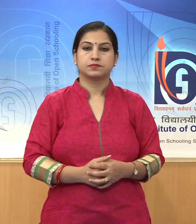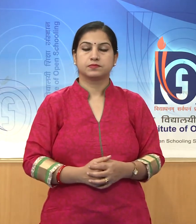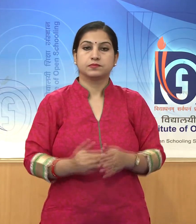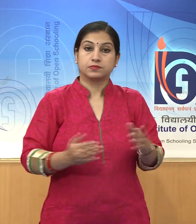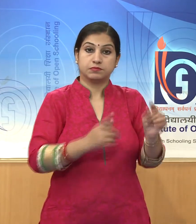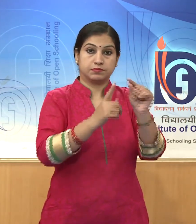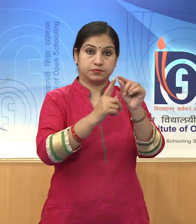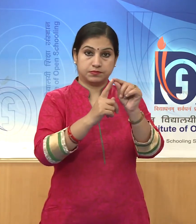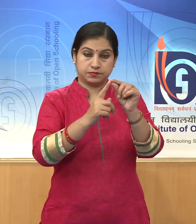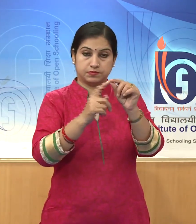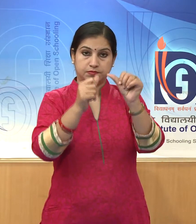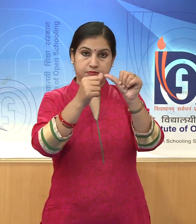Paritosh Sen,